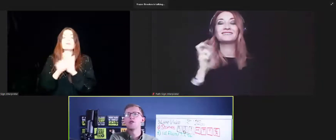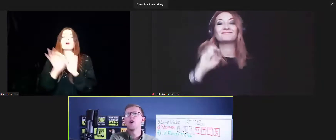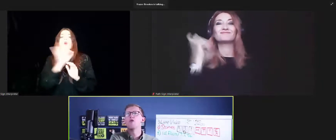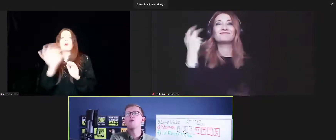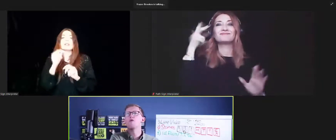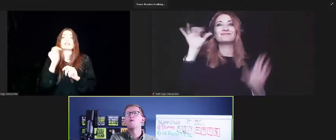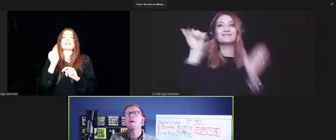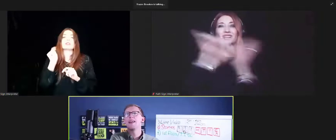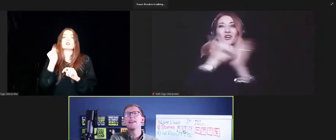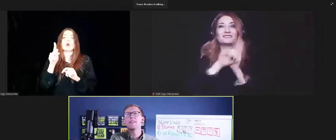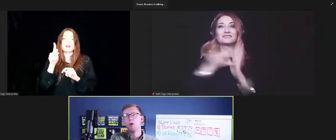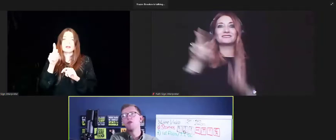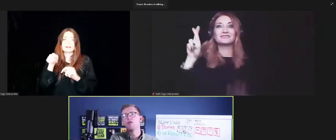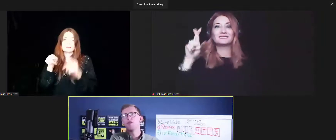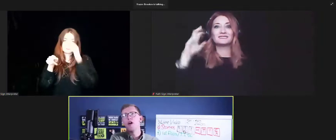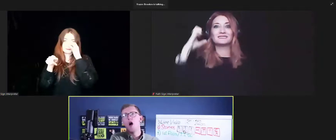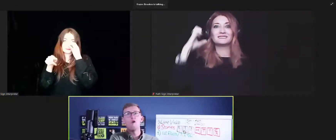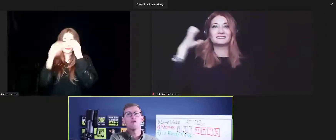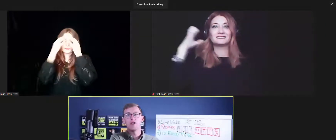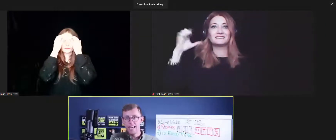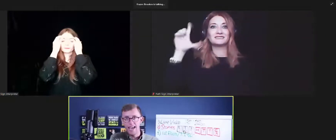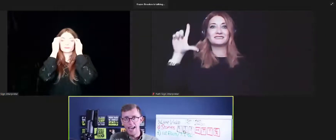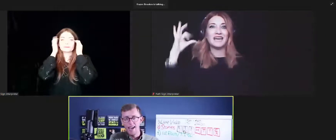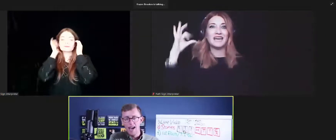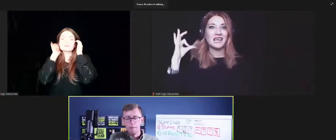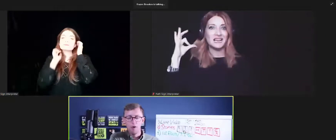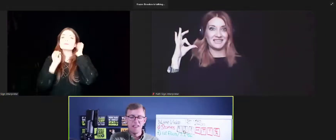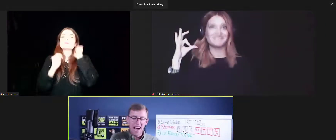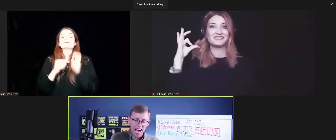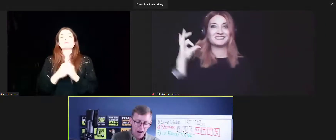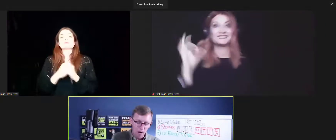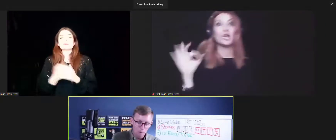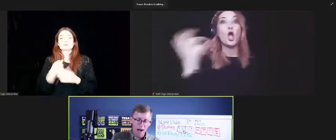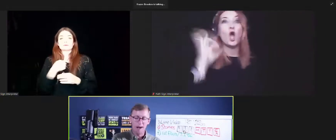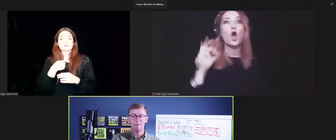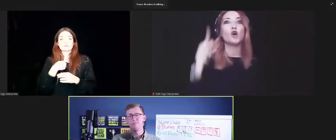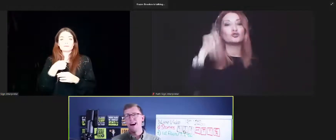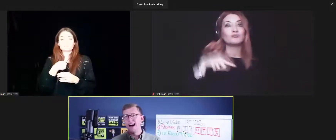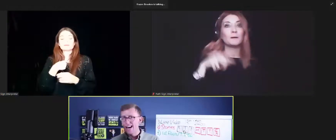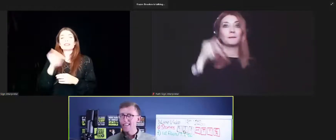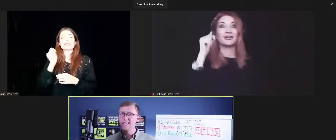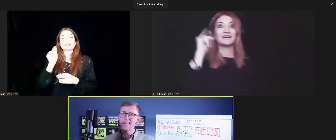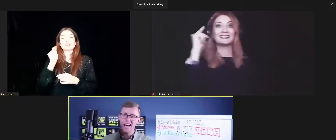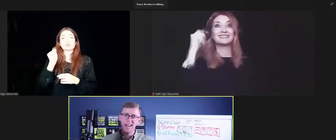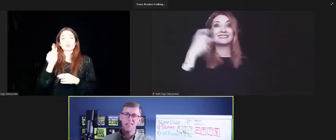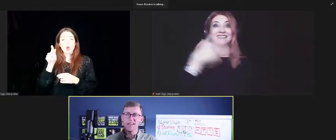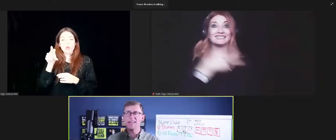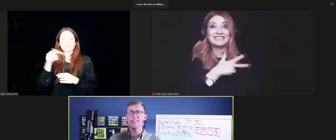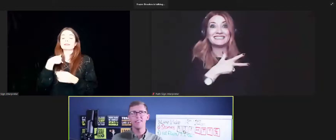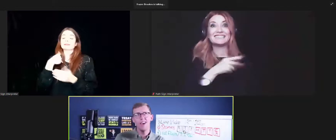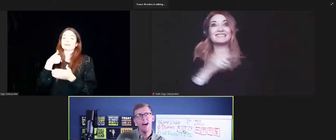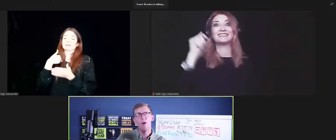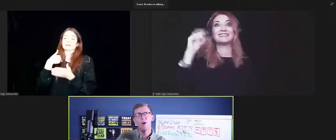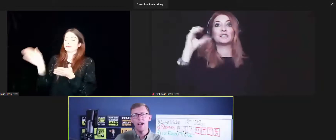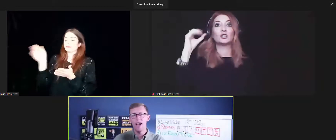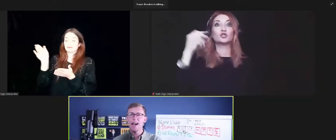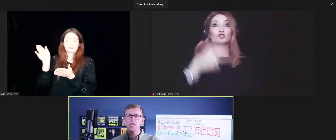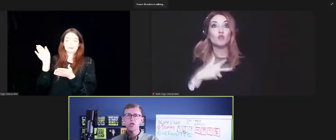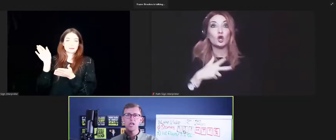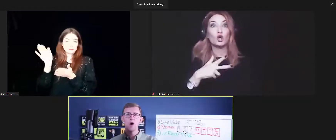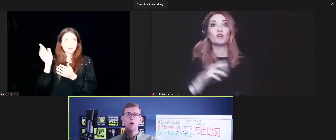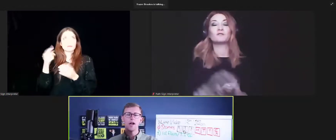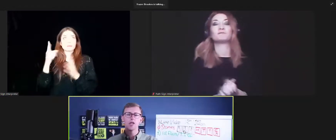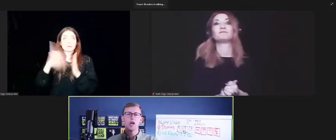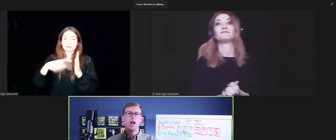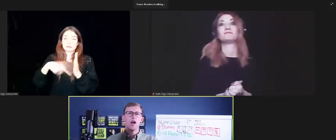for so many months, over a year, but now I'm finally kind of thinking, yeah, okay, I can see